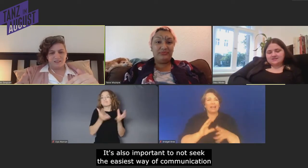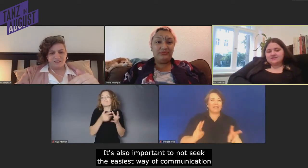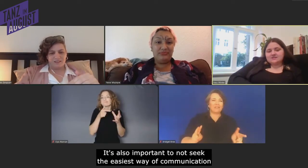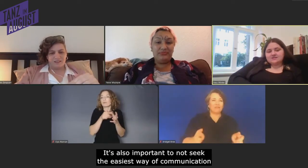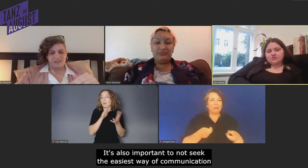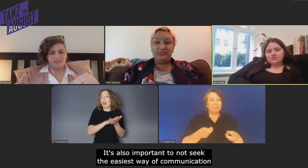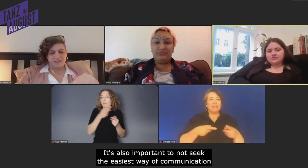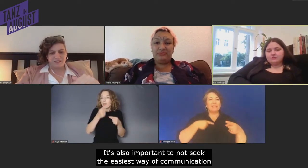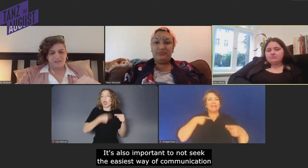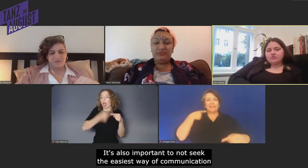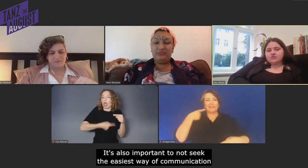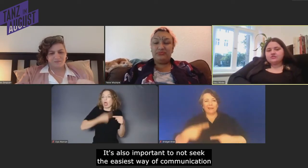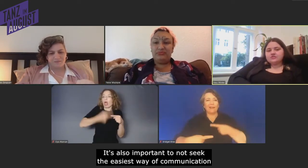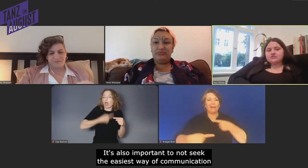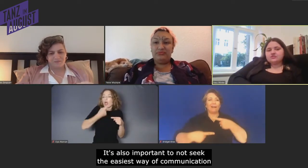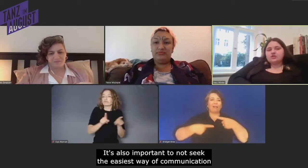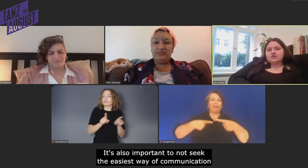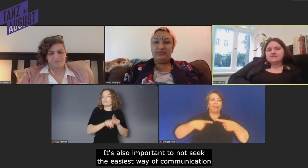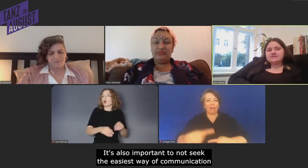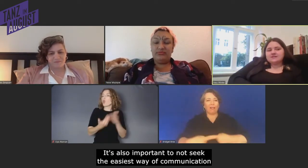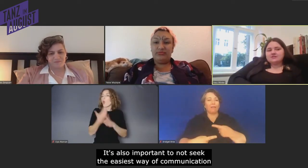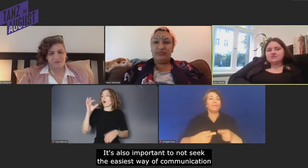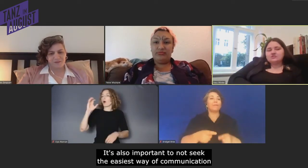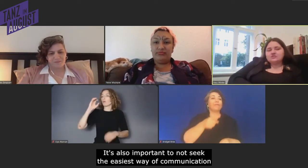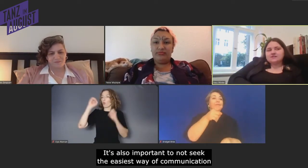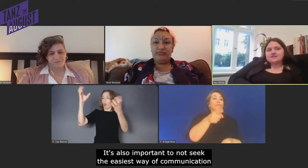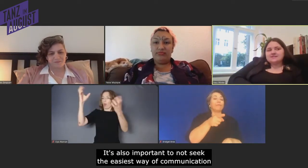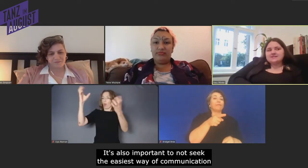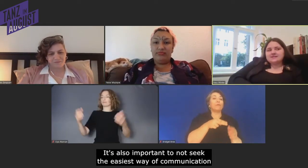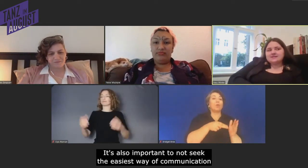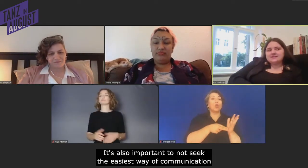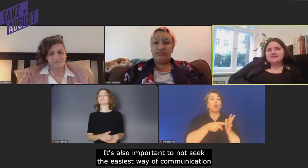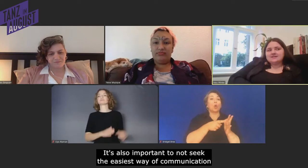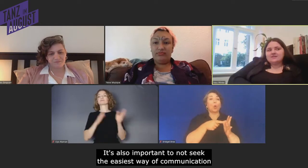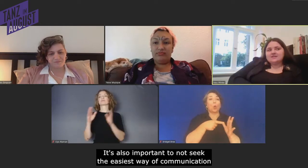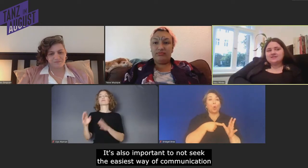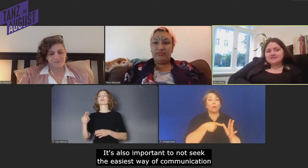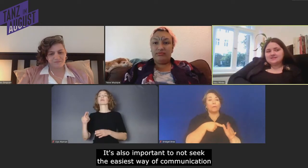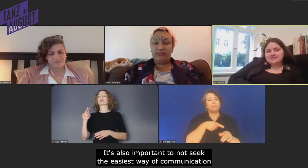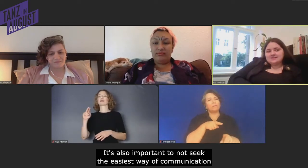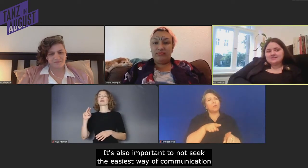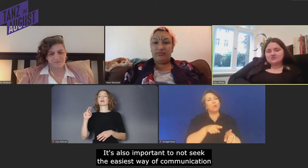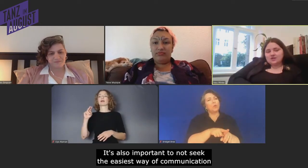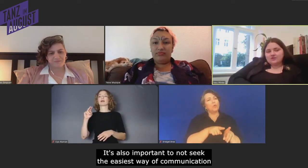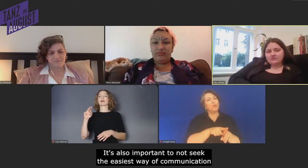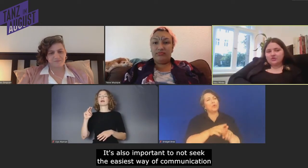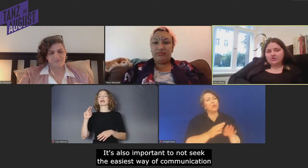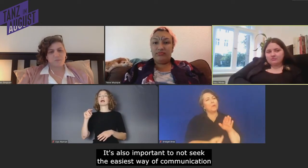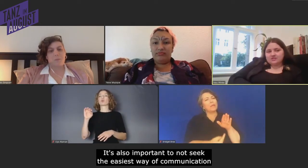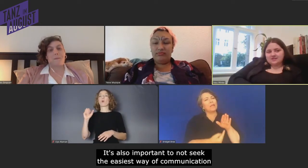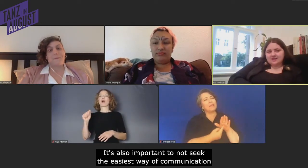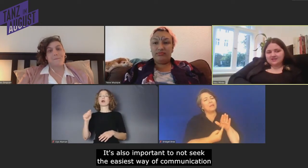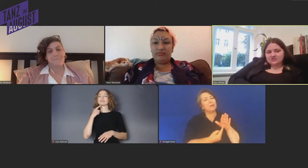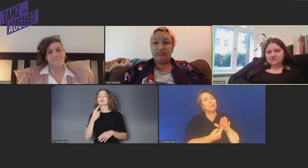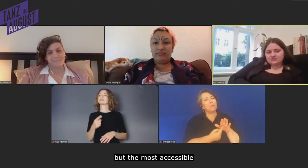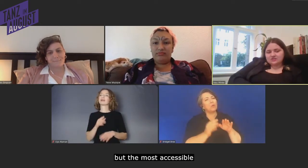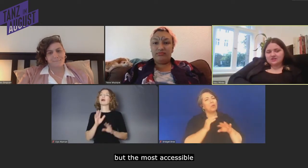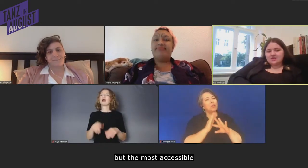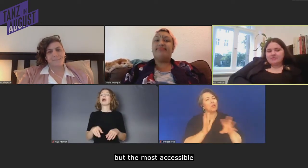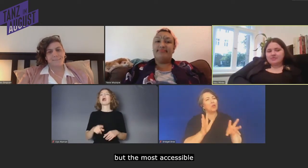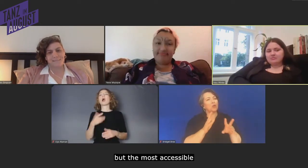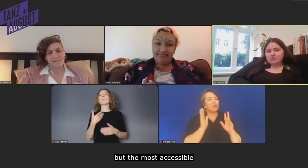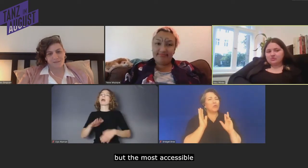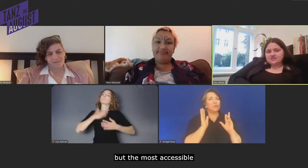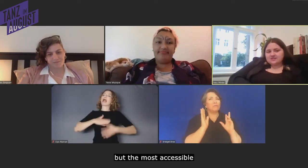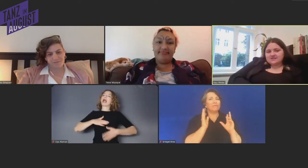I think it's also important to not seek the easiest way of communication,